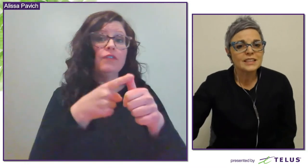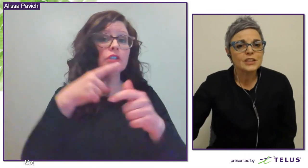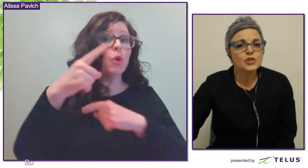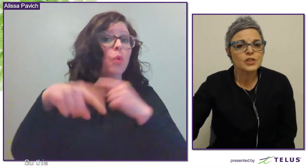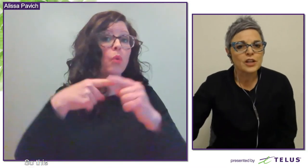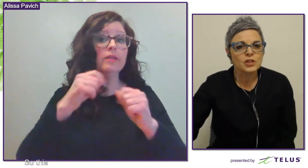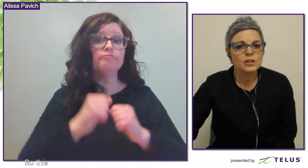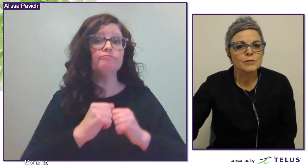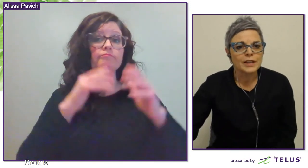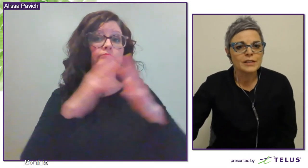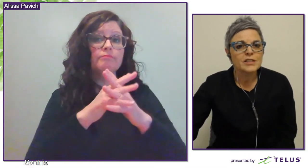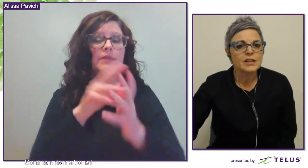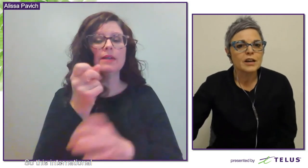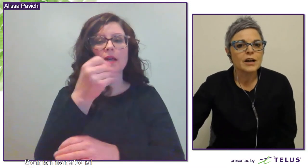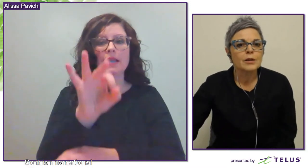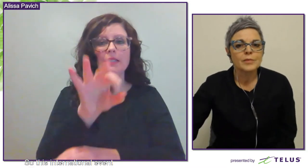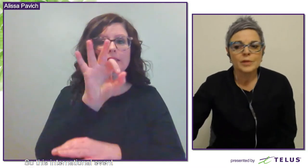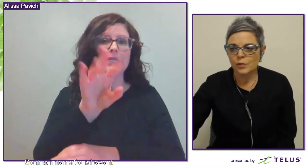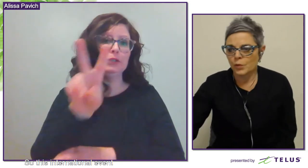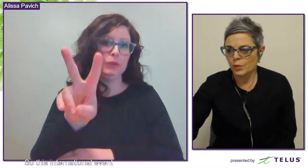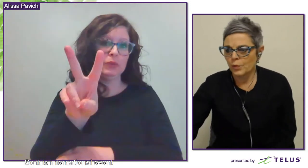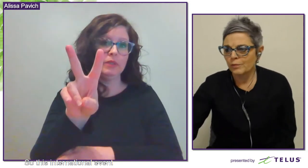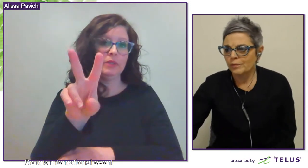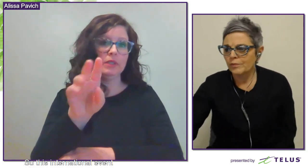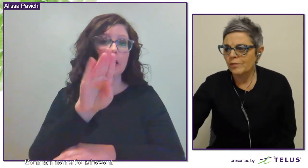So this international event